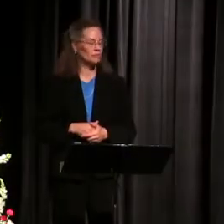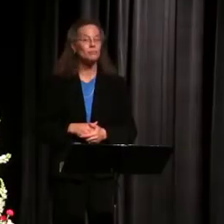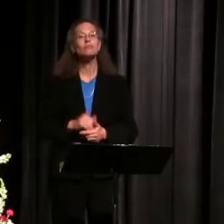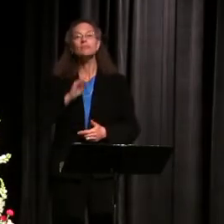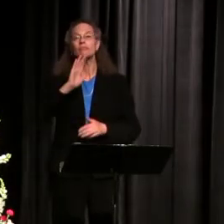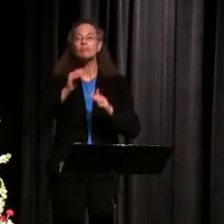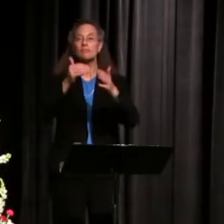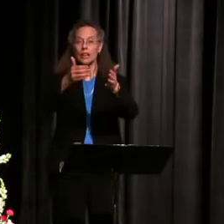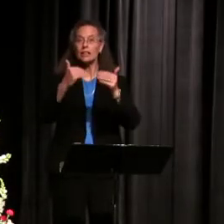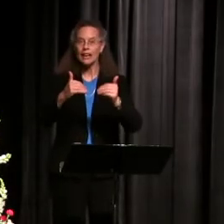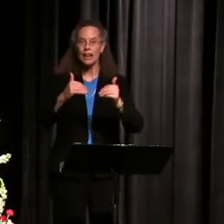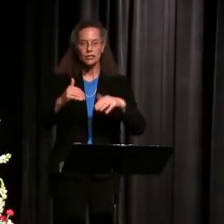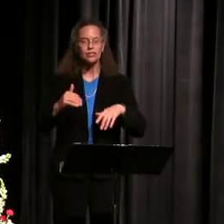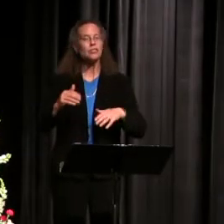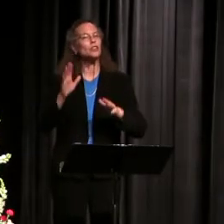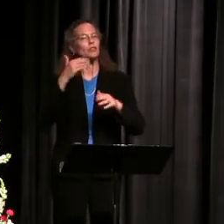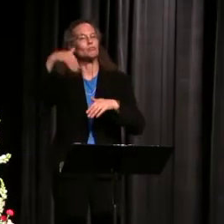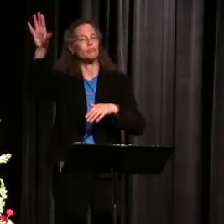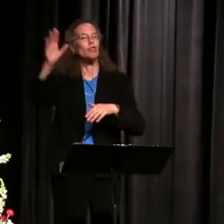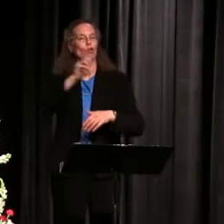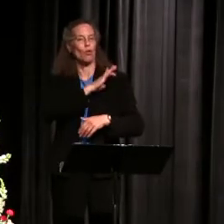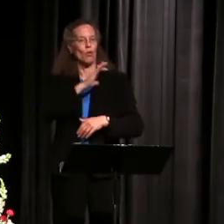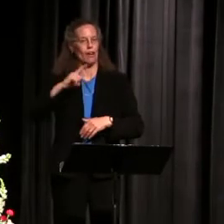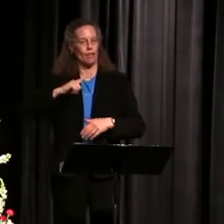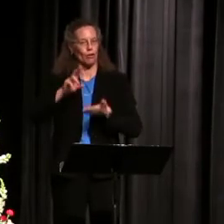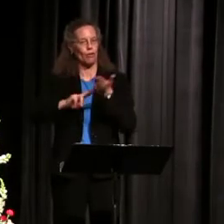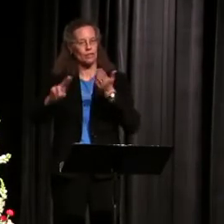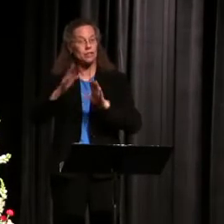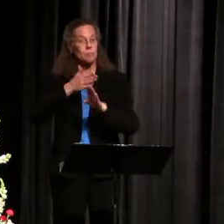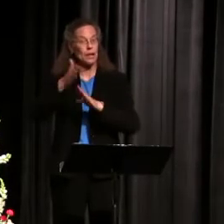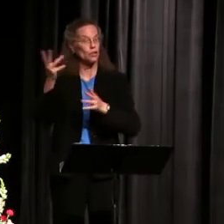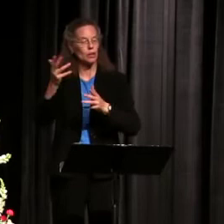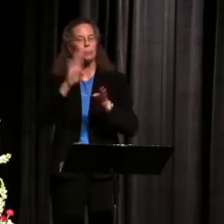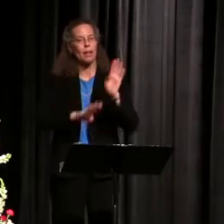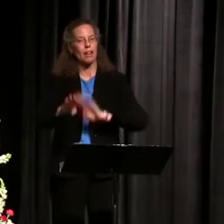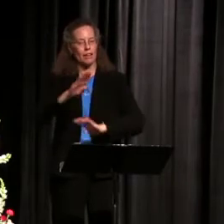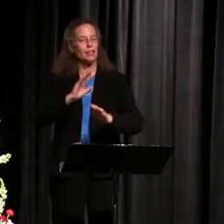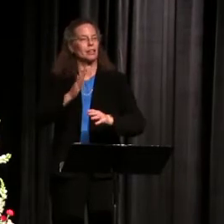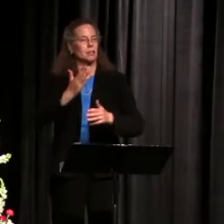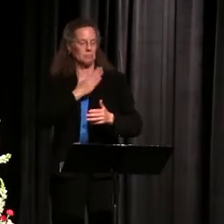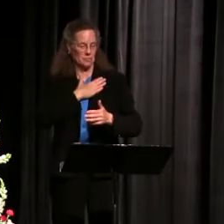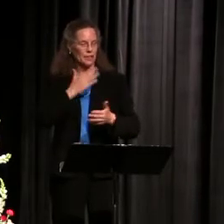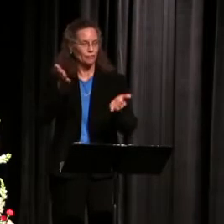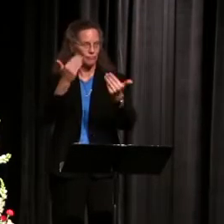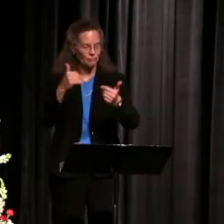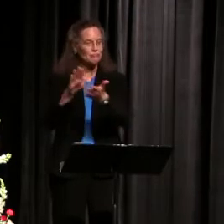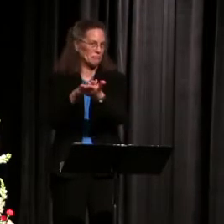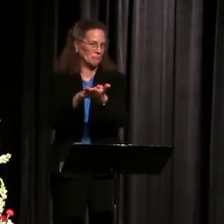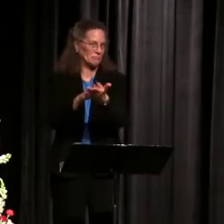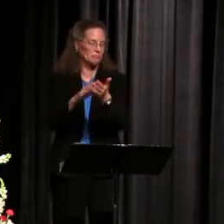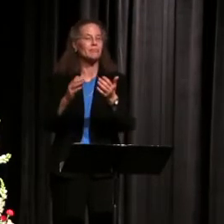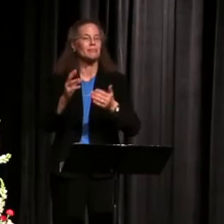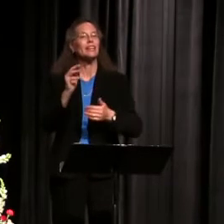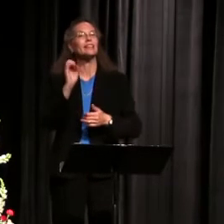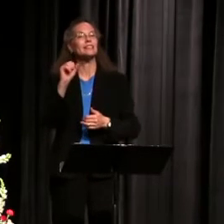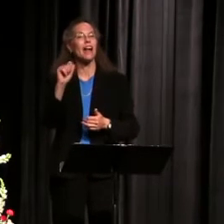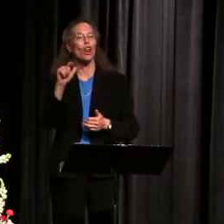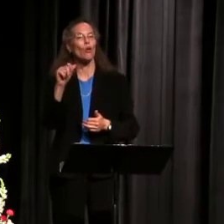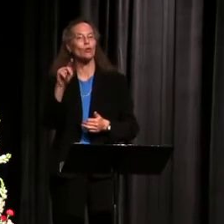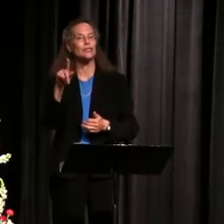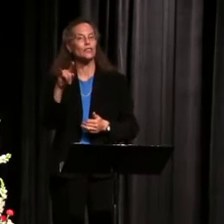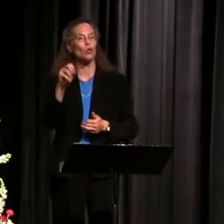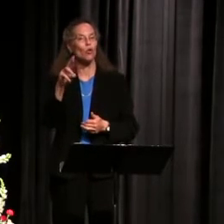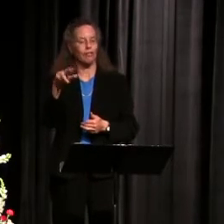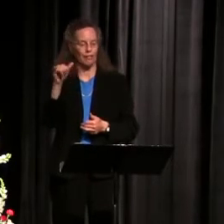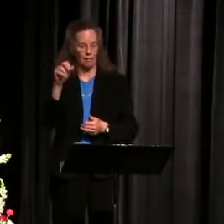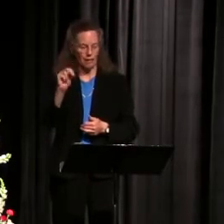Our next speaker is off to Cornell University this fall to major in biology. Please join me in welcoming our salutatorian, Ms. Emily Pollack.